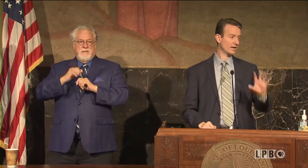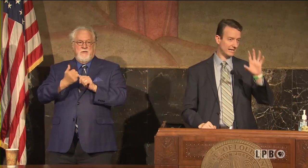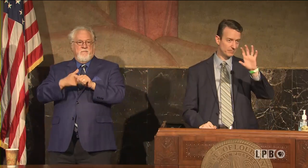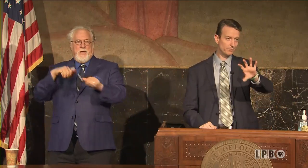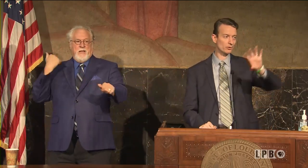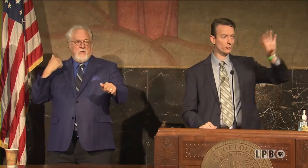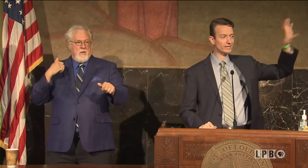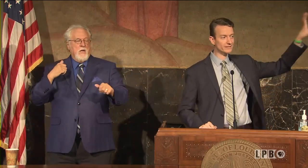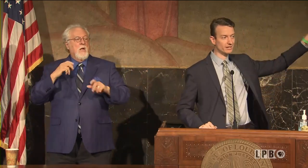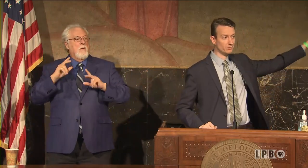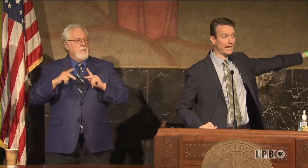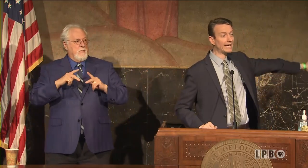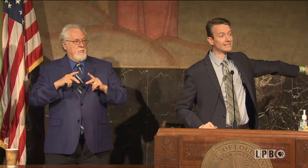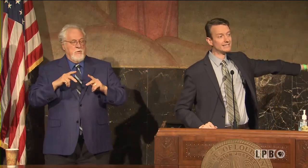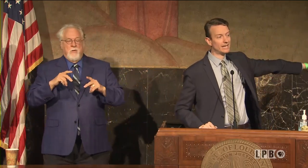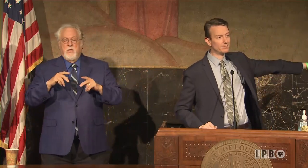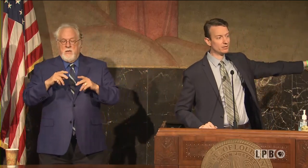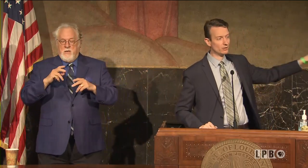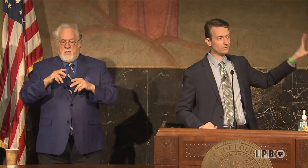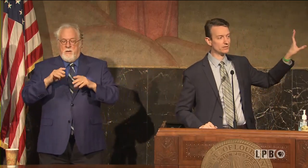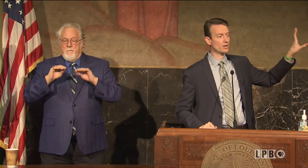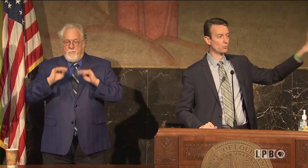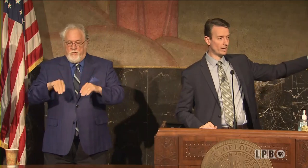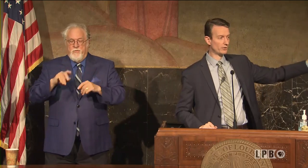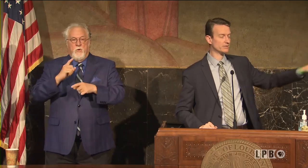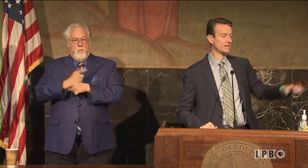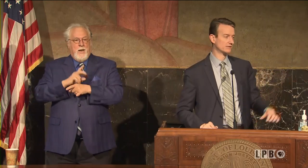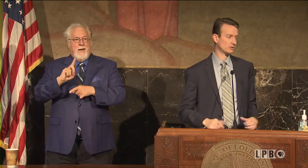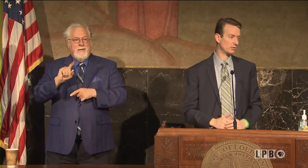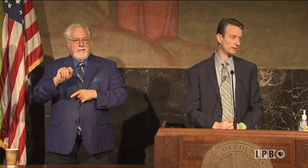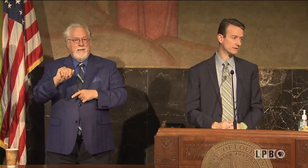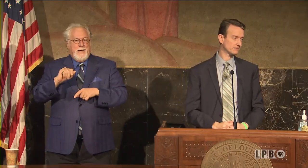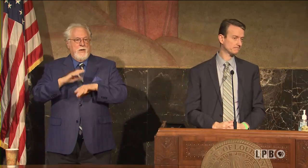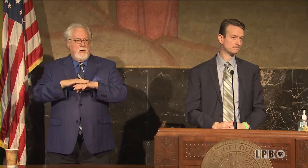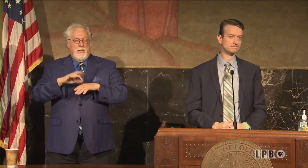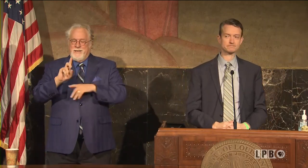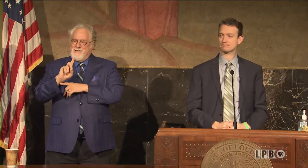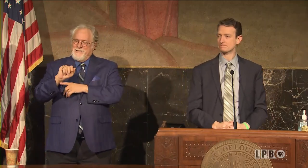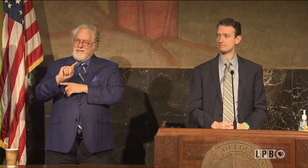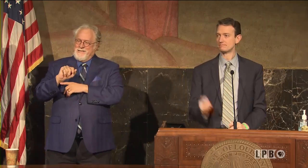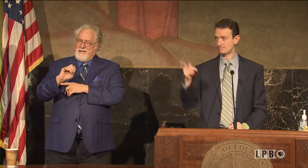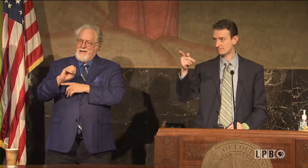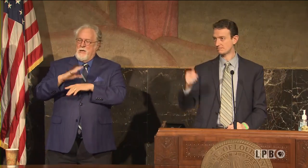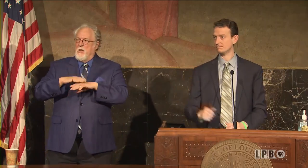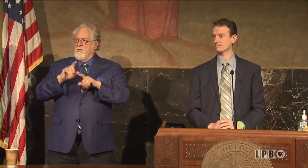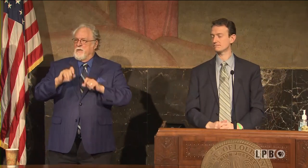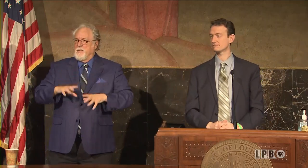tests. People are reassigned back into the epi curves where those tests took place.